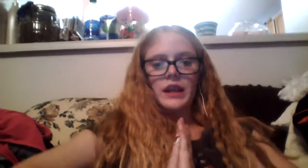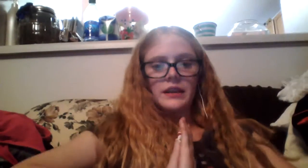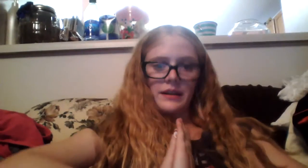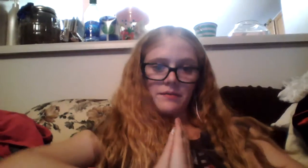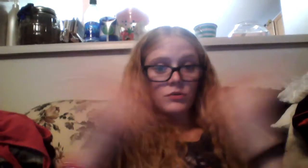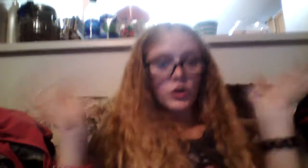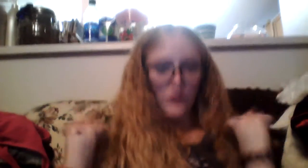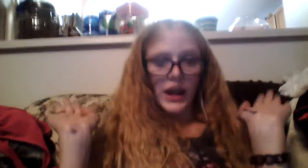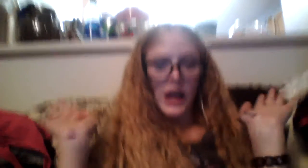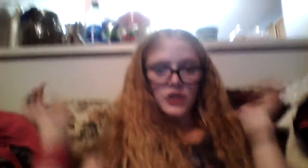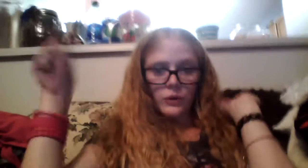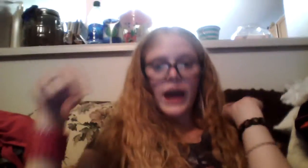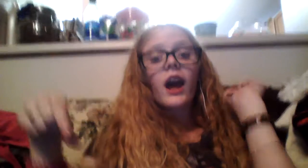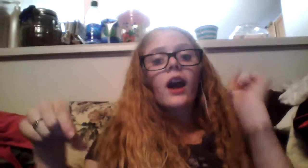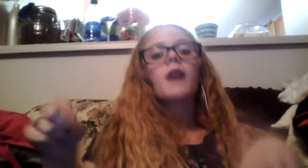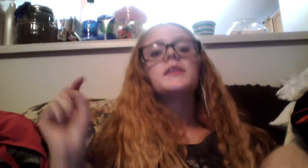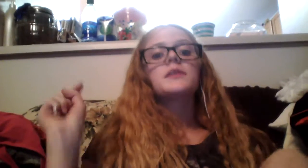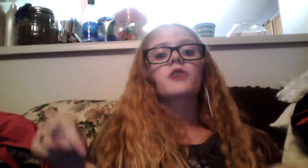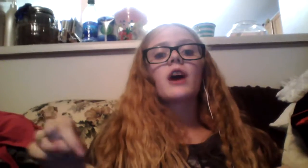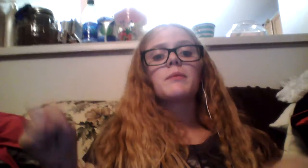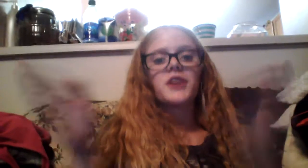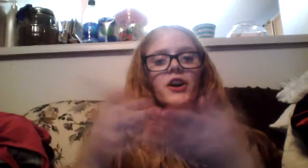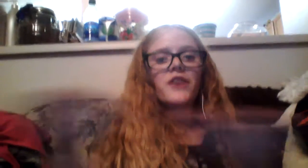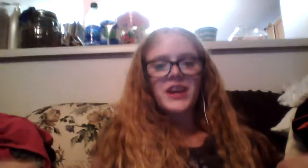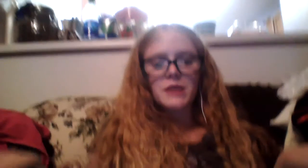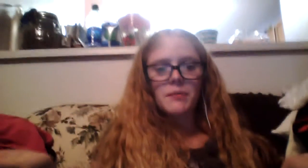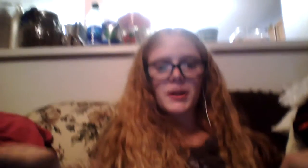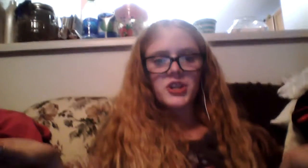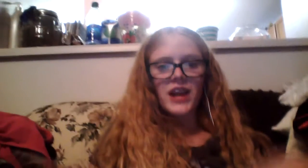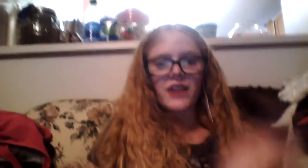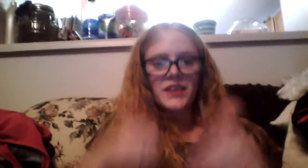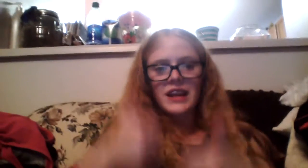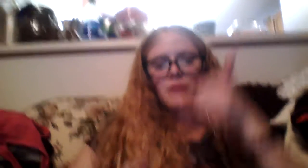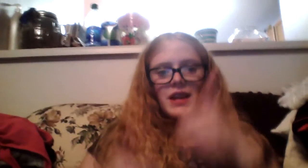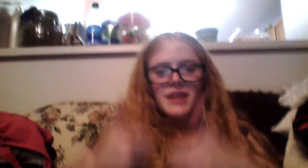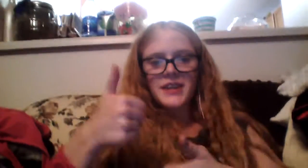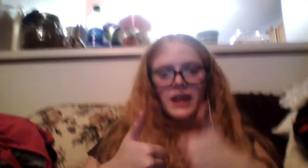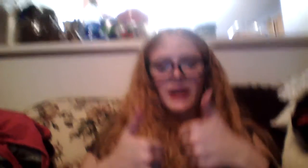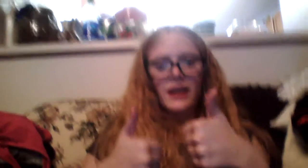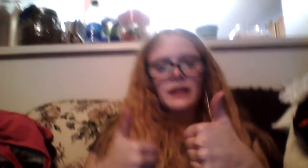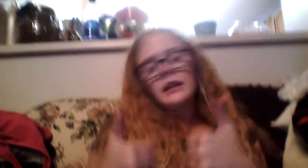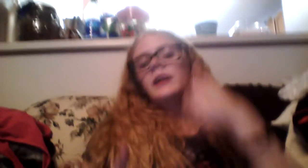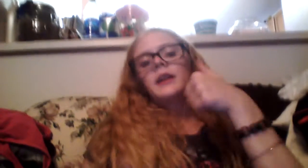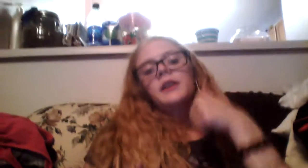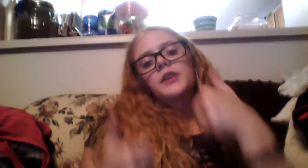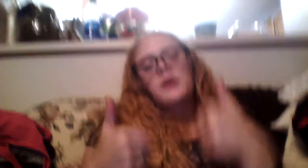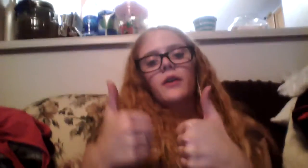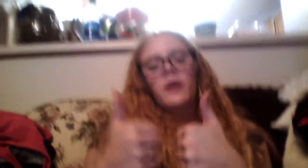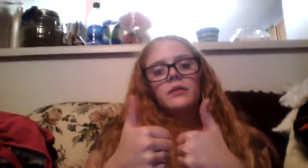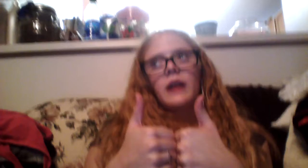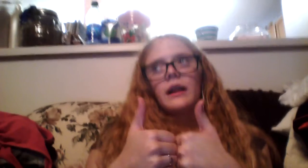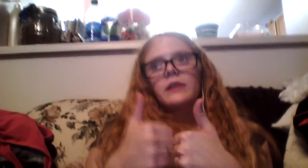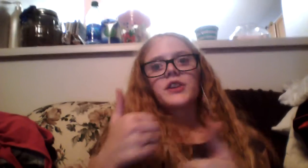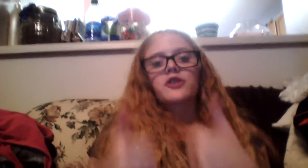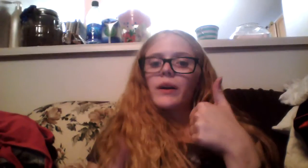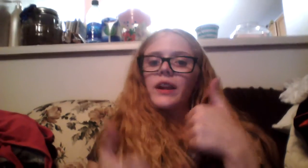And don't forget to like, comment, subscribe, and tell your friends about my channel. It's got me to at least 20